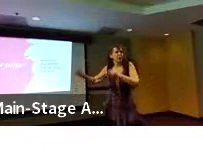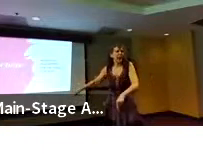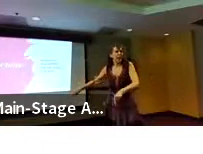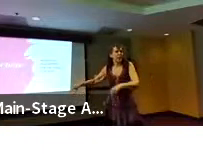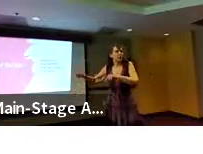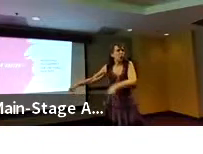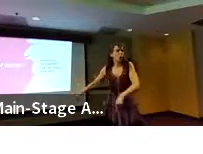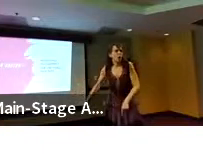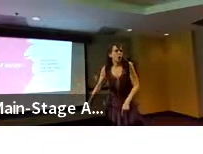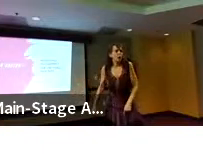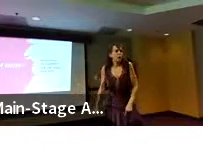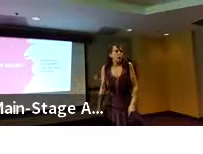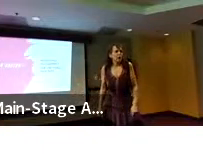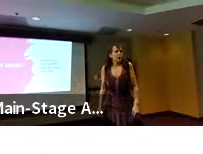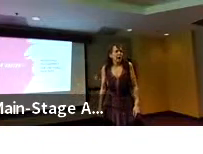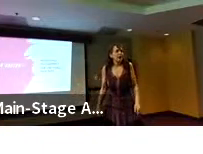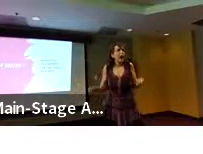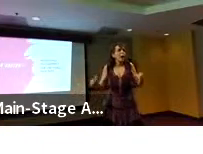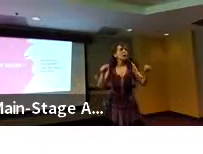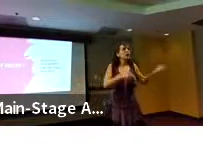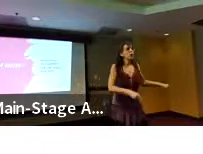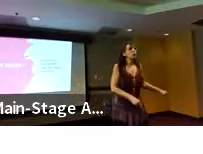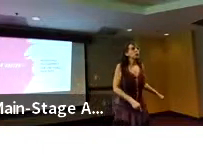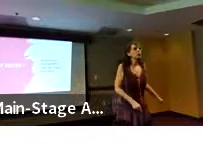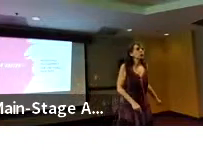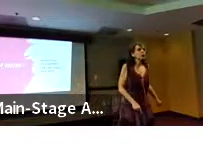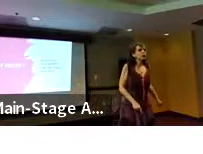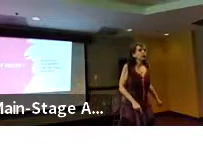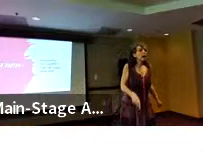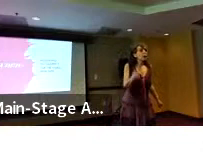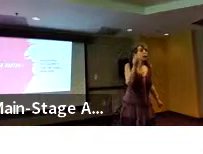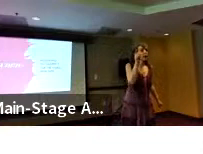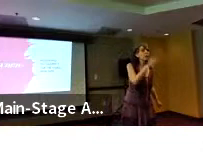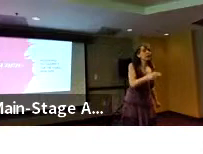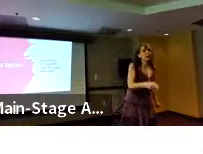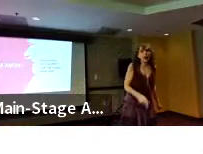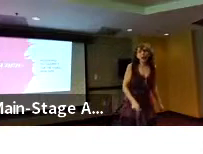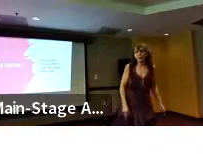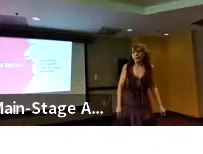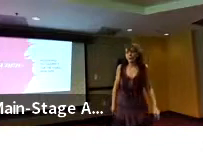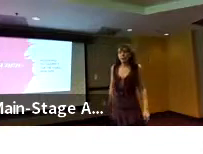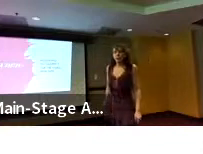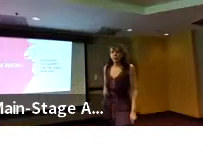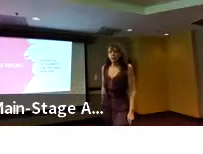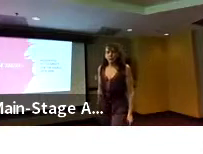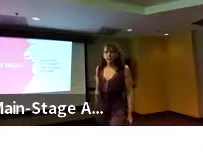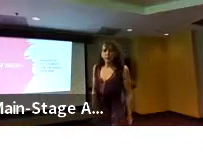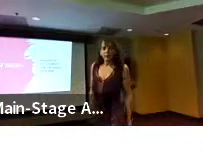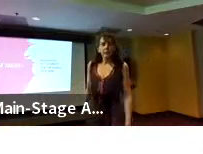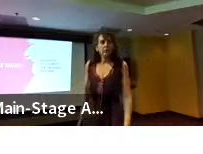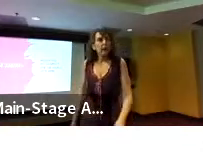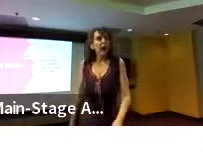responsive from the day it was born. And now we don't. And we're going to fix that.